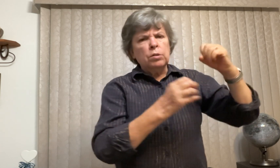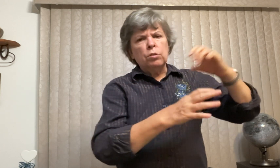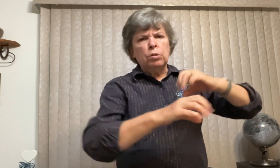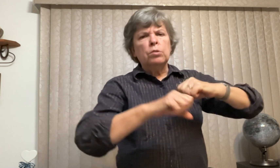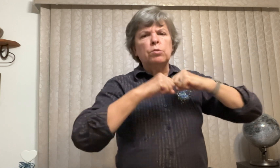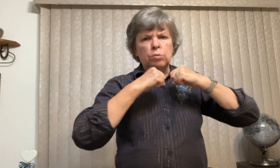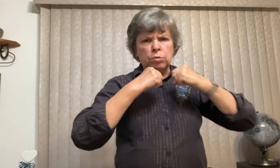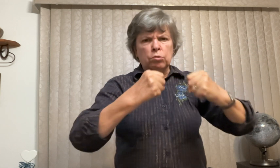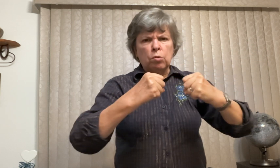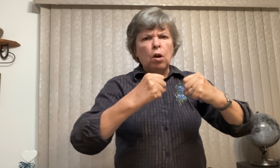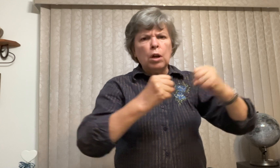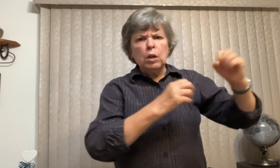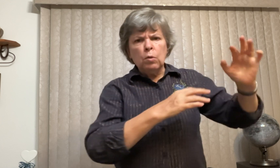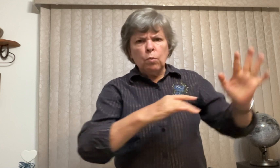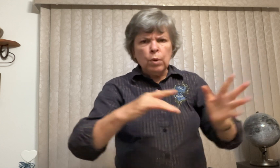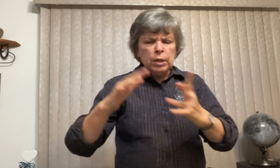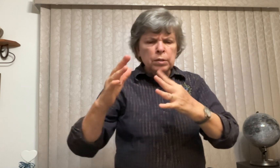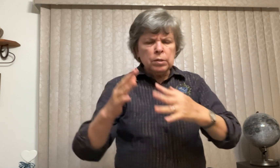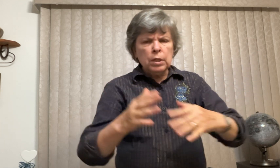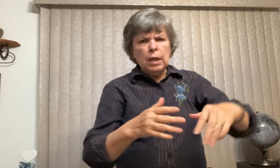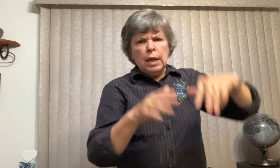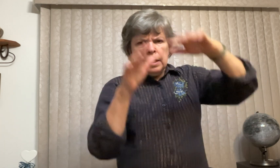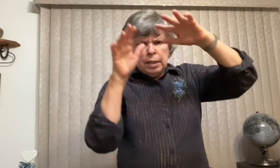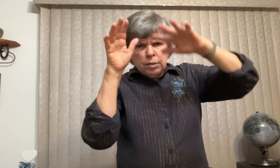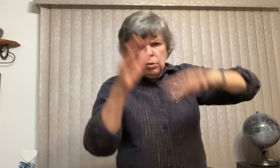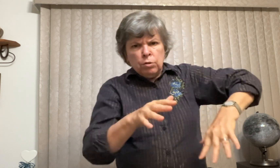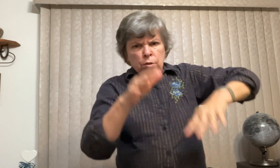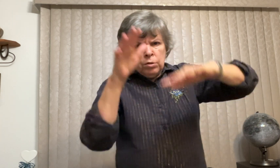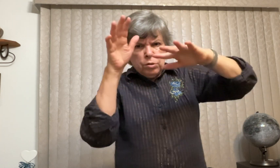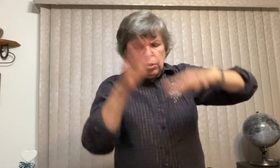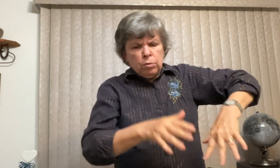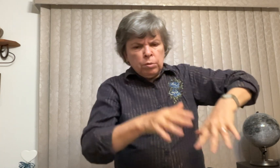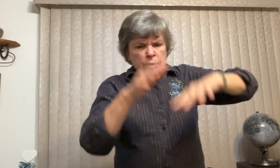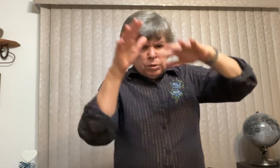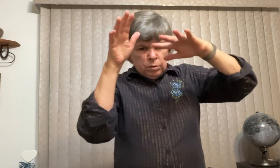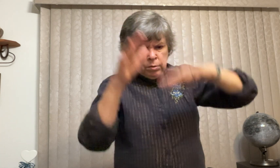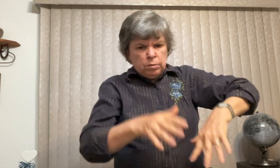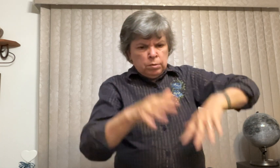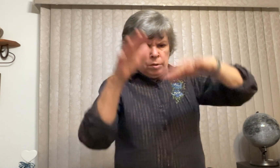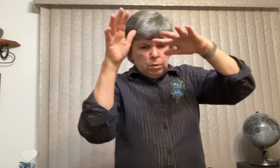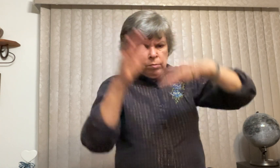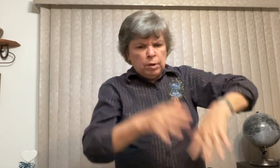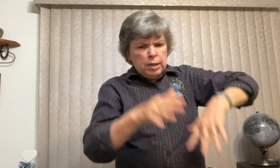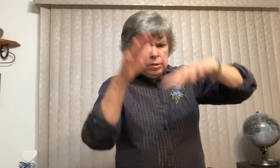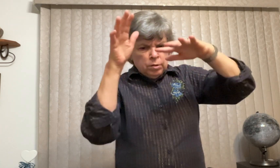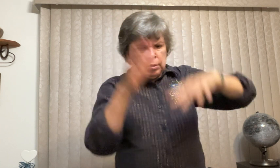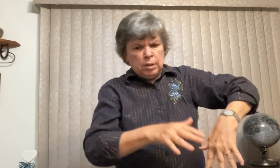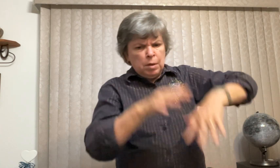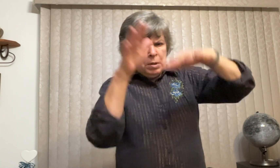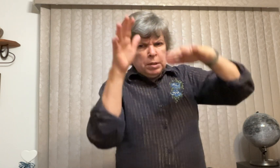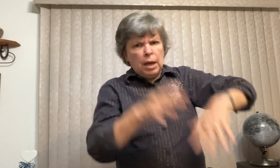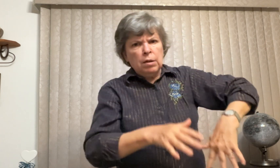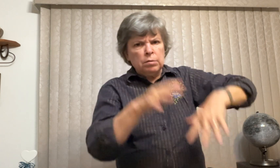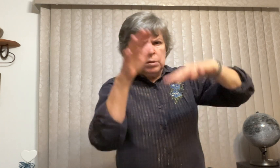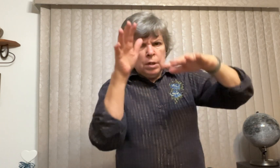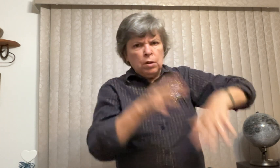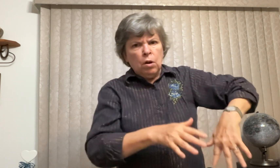could do strong winds, and then you could show this, rain just coming down